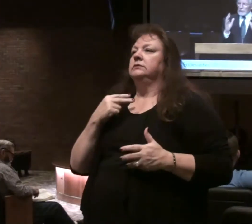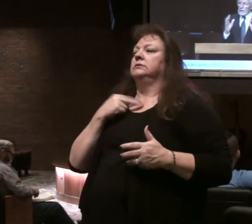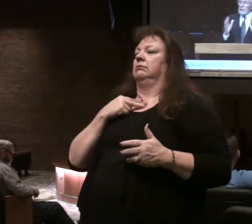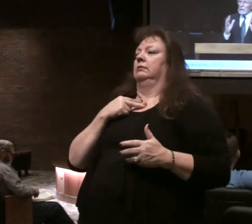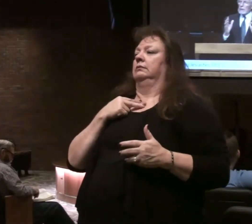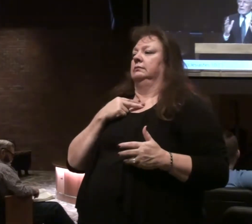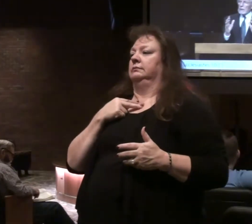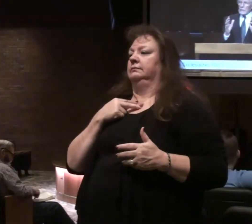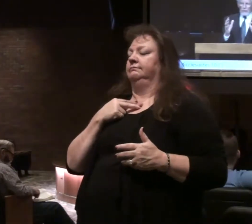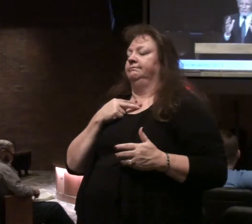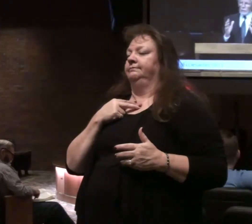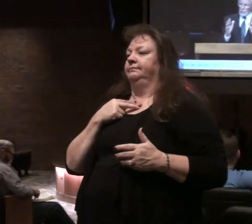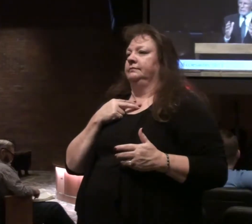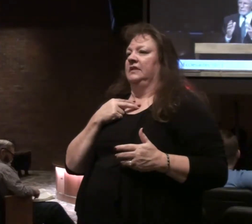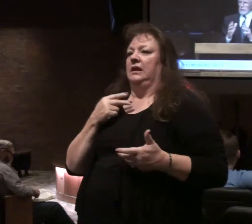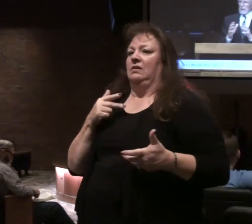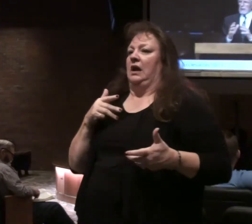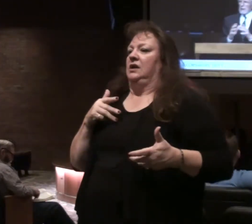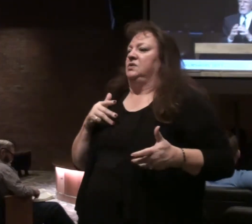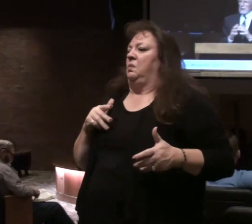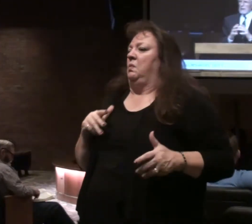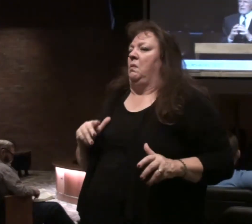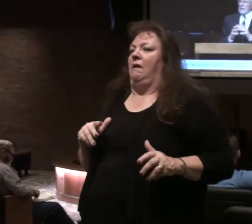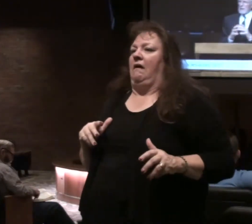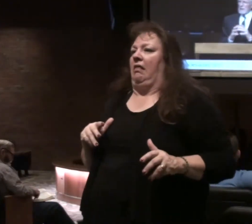trapped where I don't want to be.